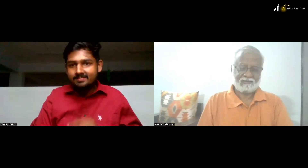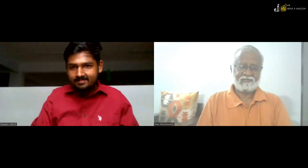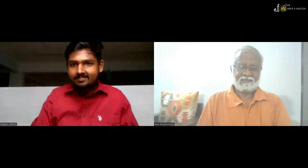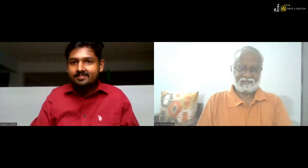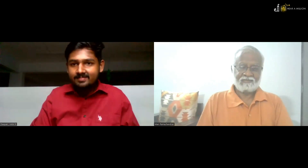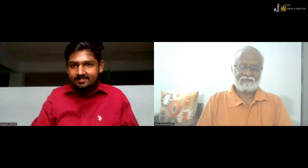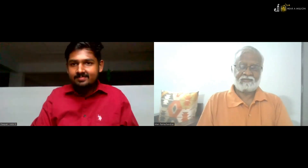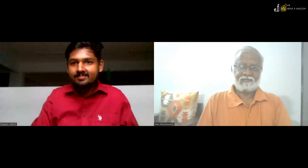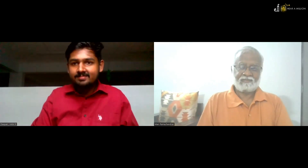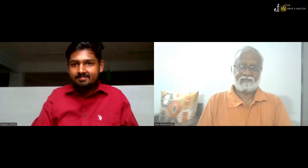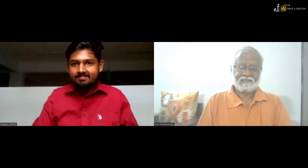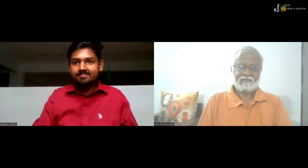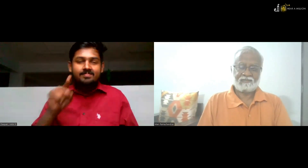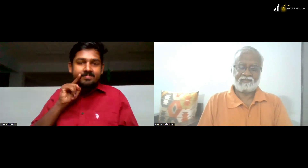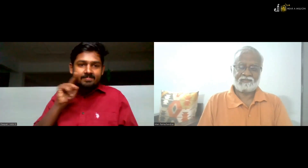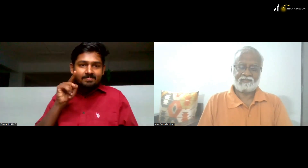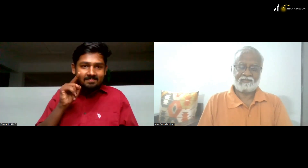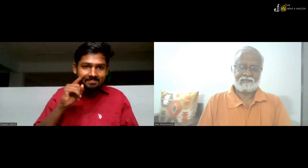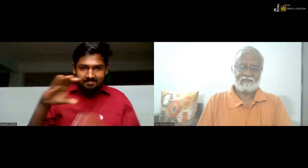have Jay Shankar now.